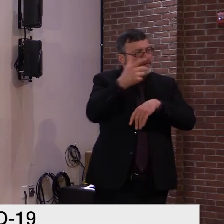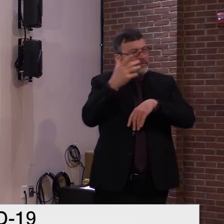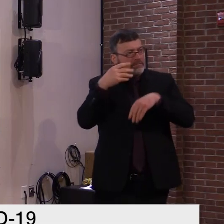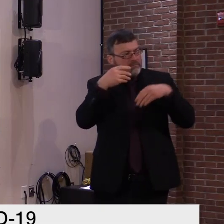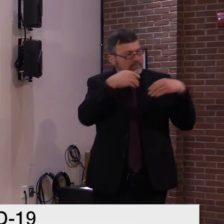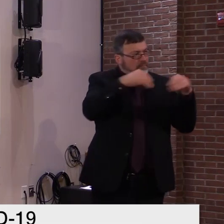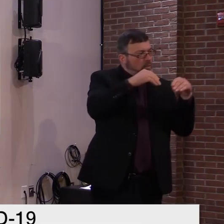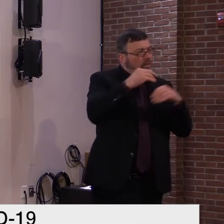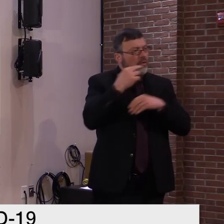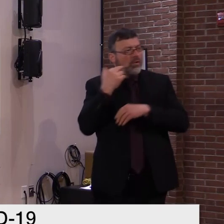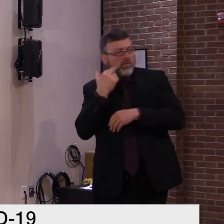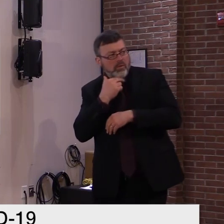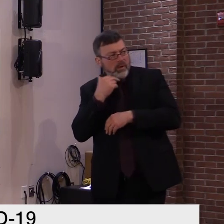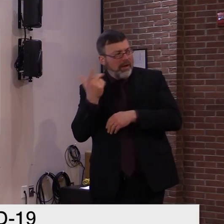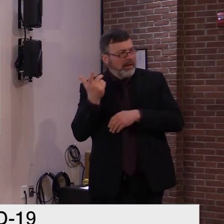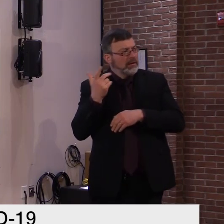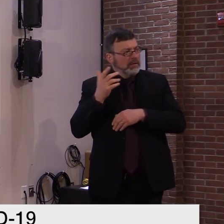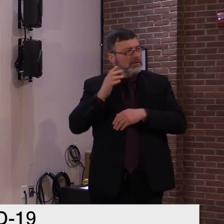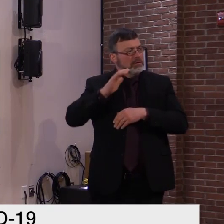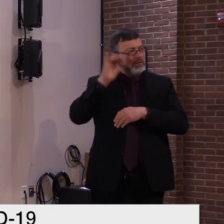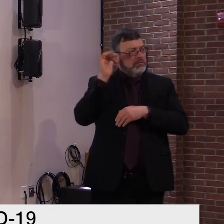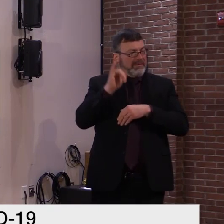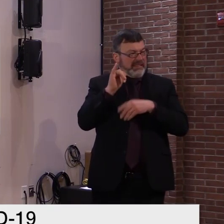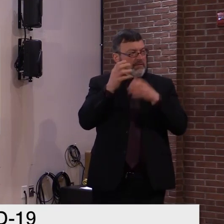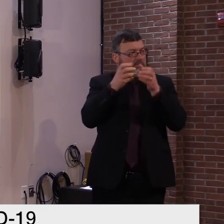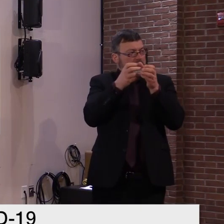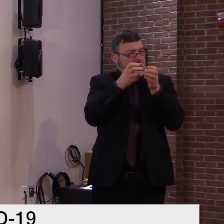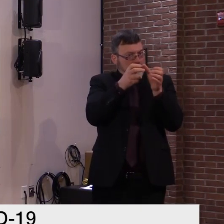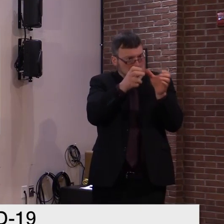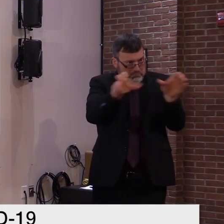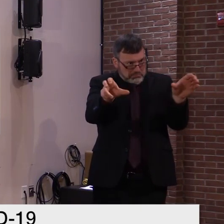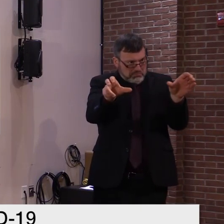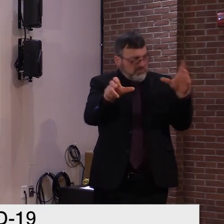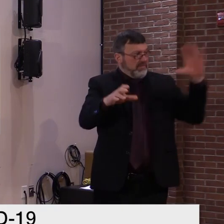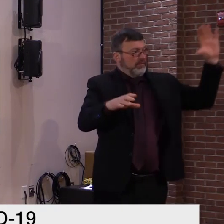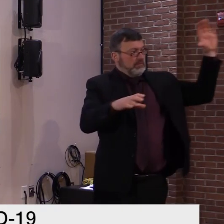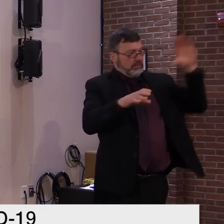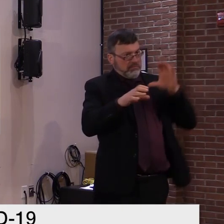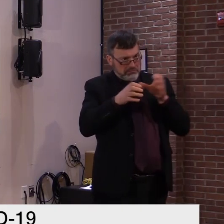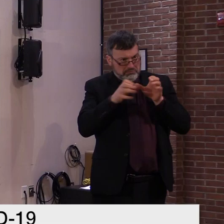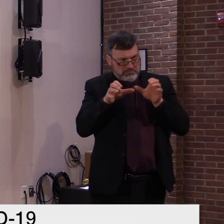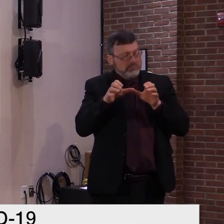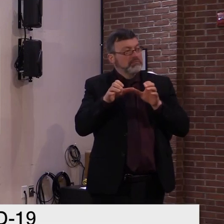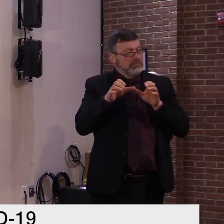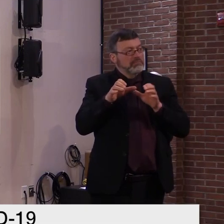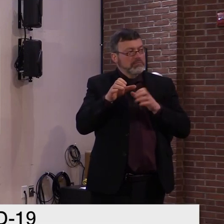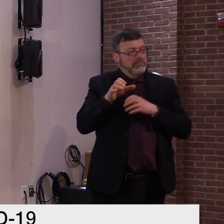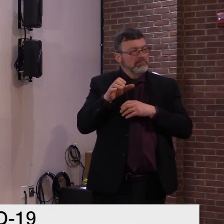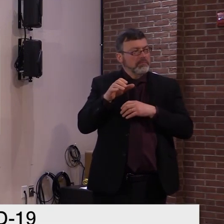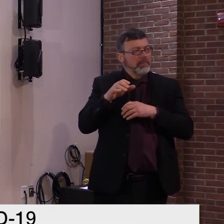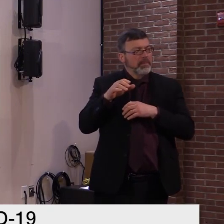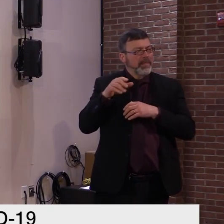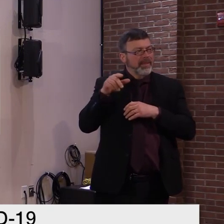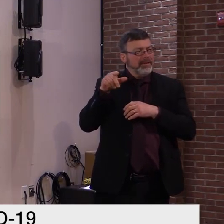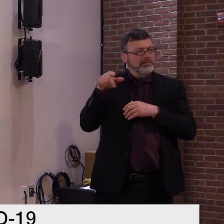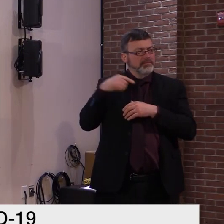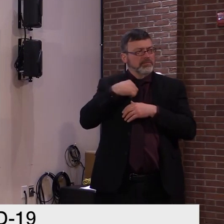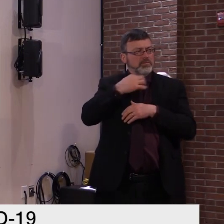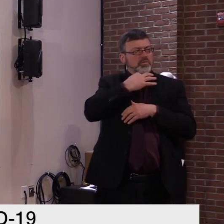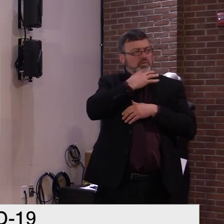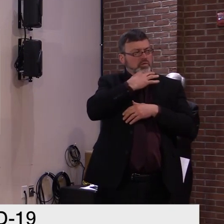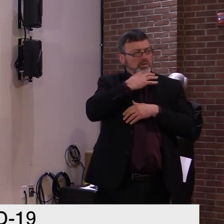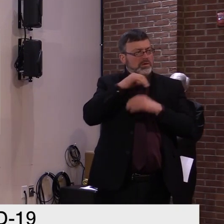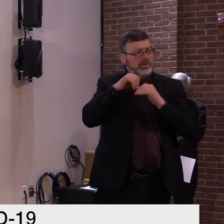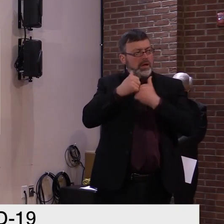Congress in December. In terms of what your administration might do to collaborate with the legislature to get